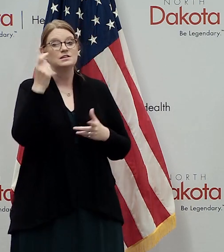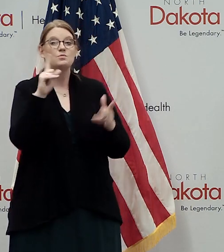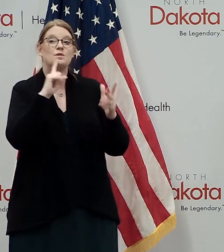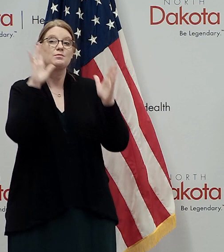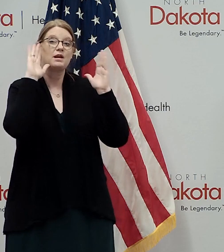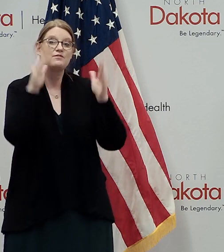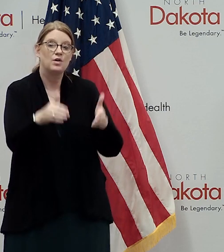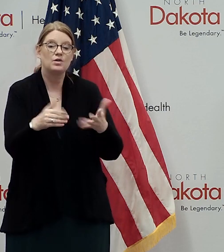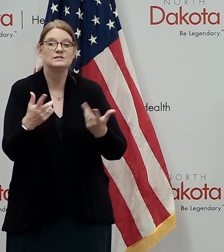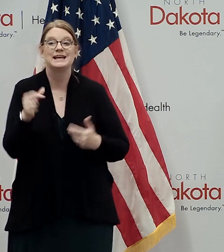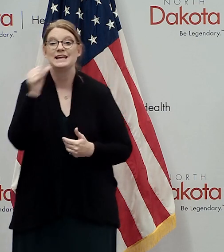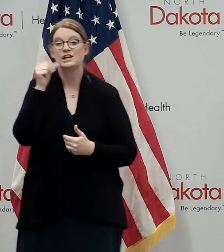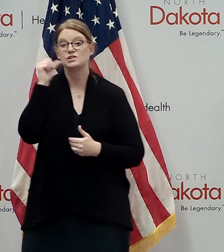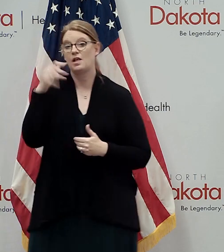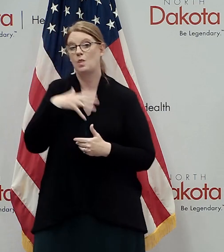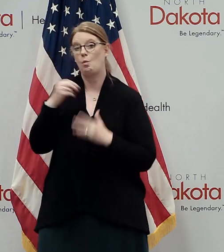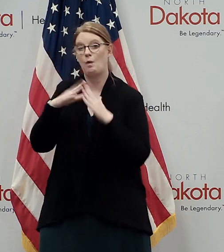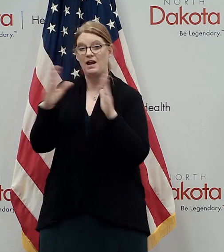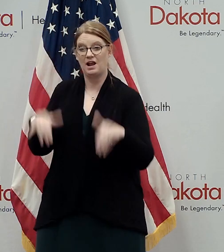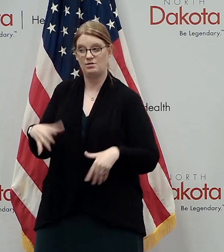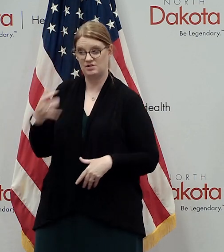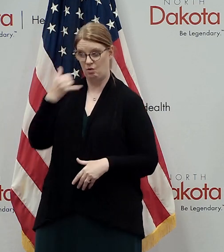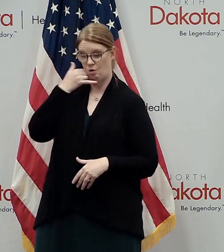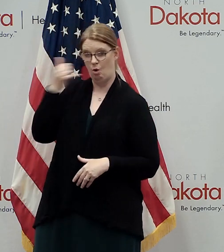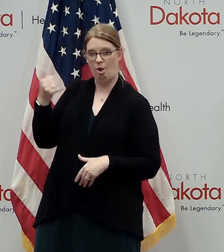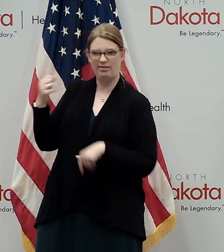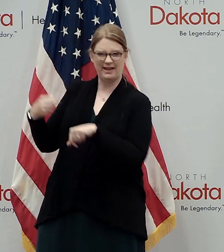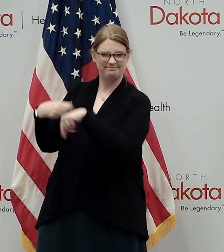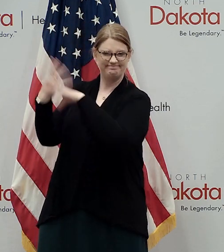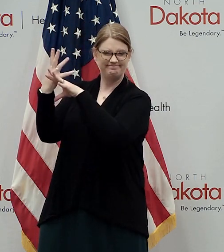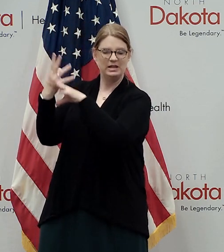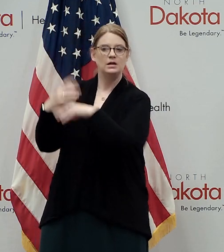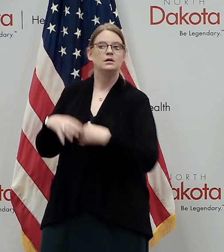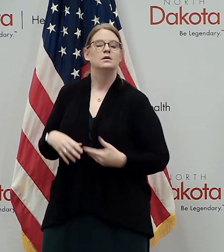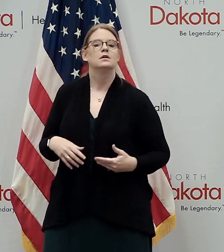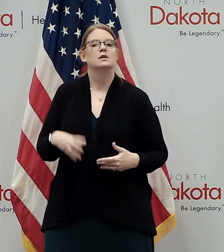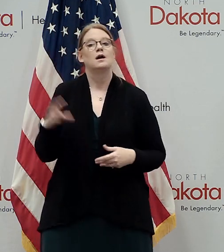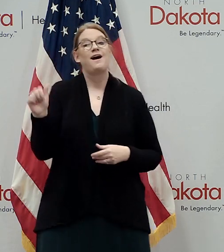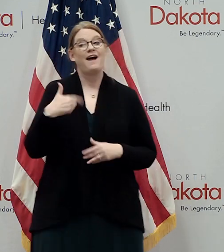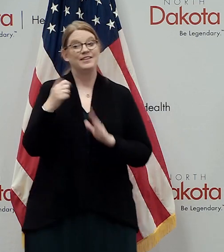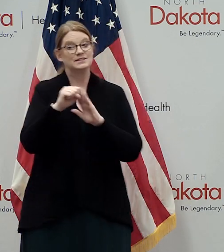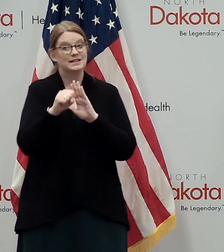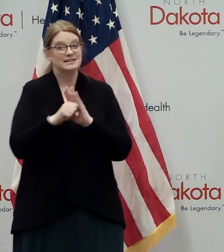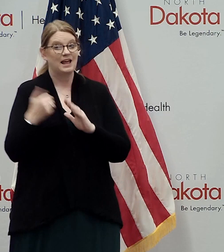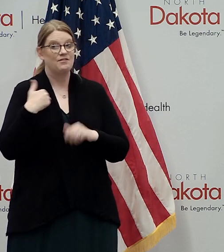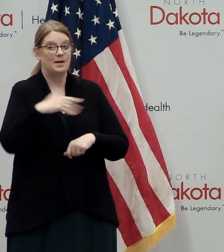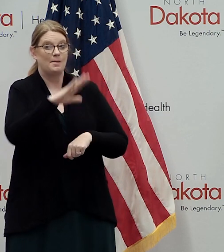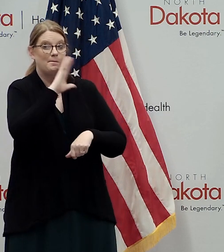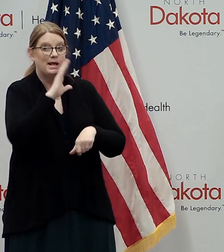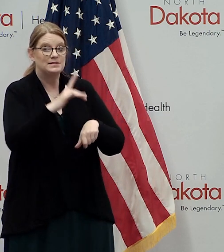White House call yesterday was that while other states may have beds available